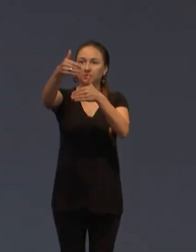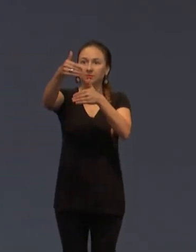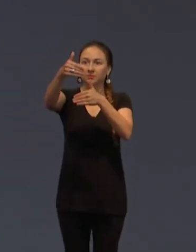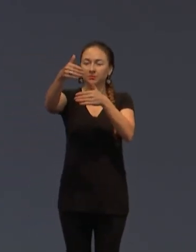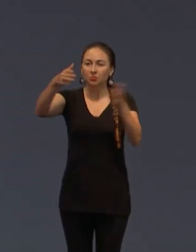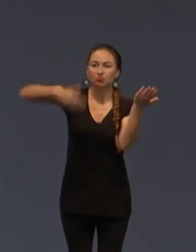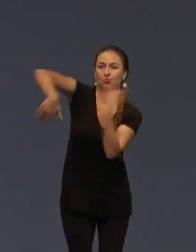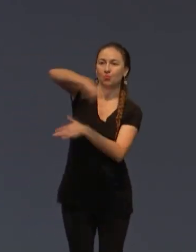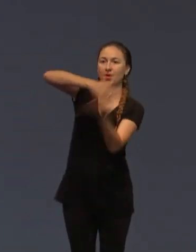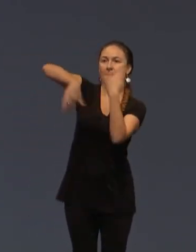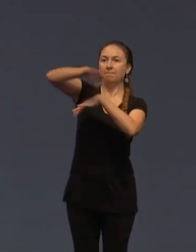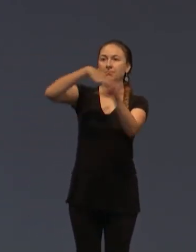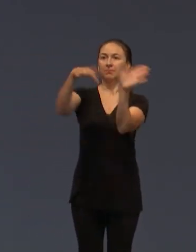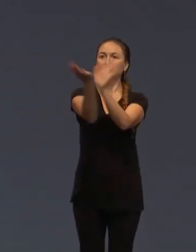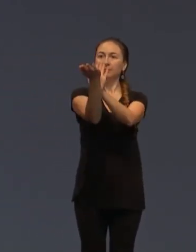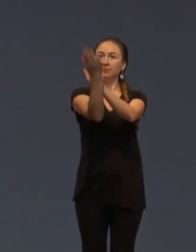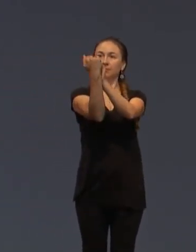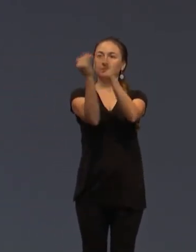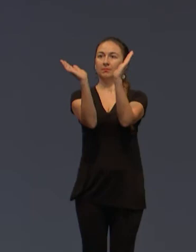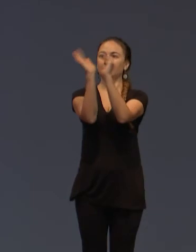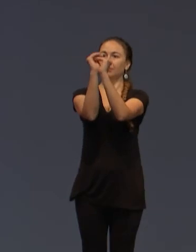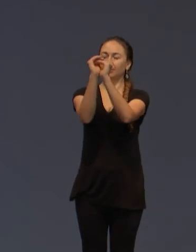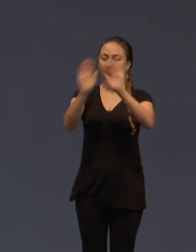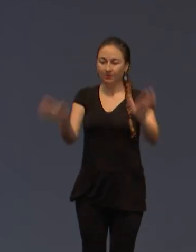It's a box. It's wrapped.